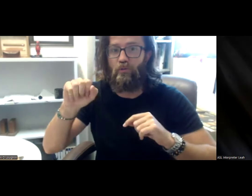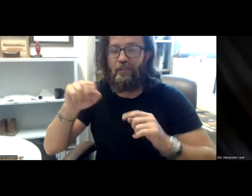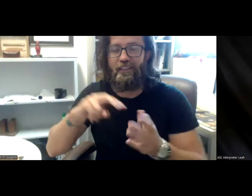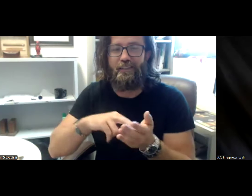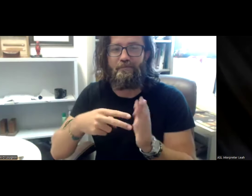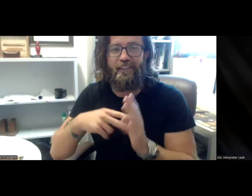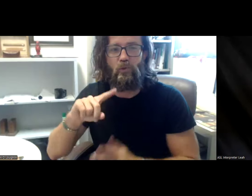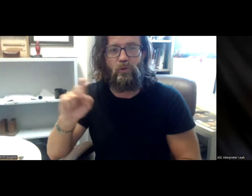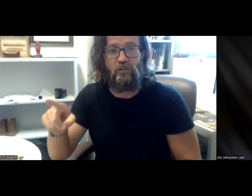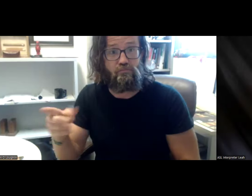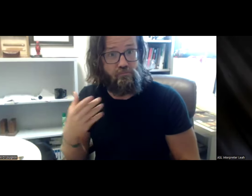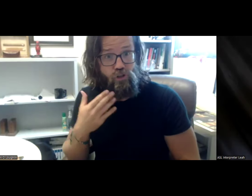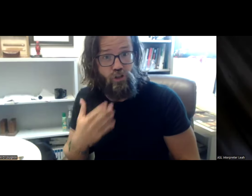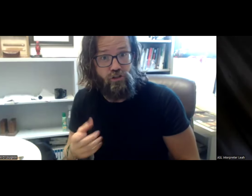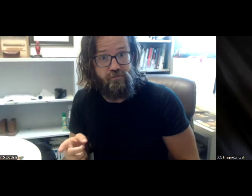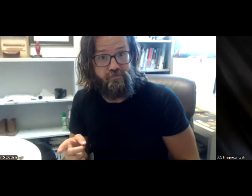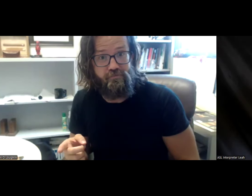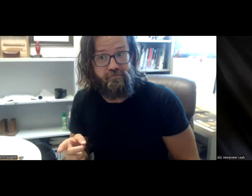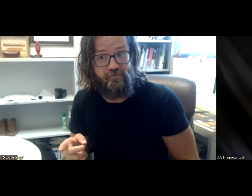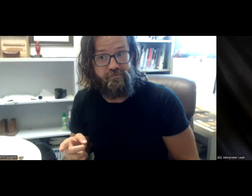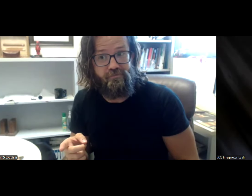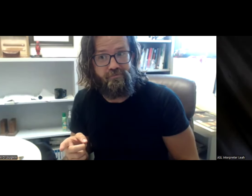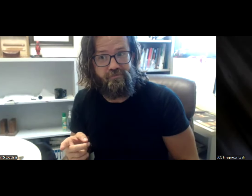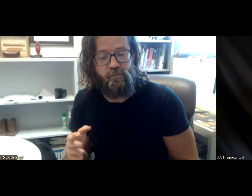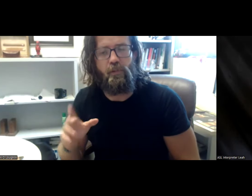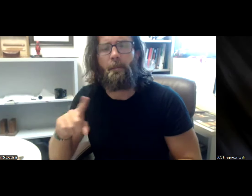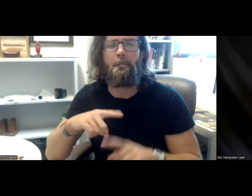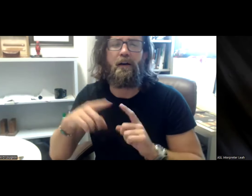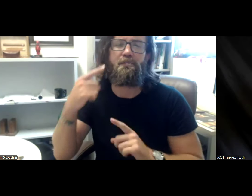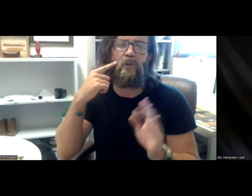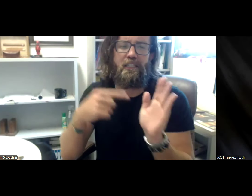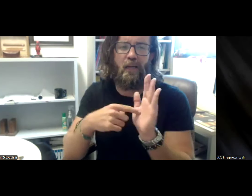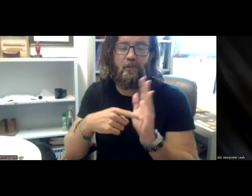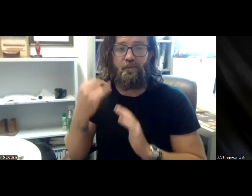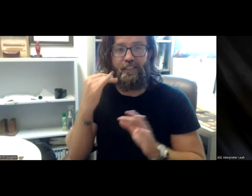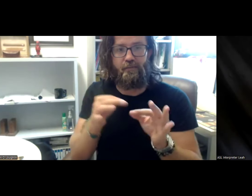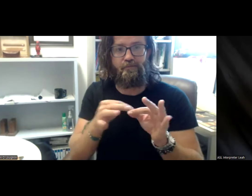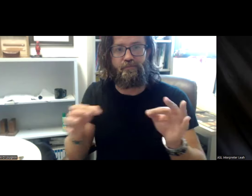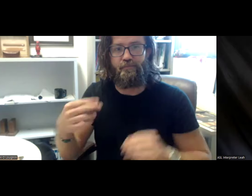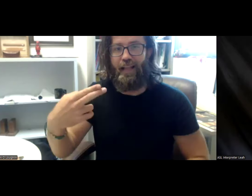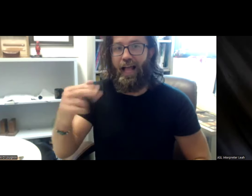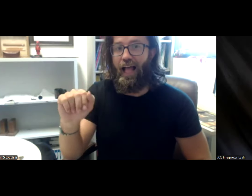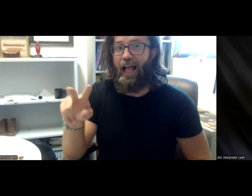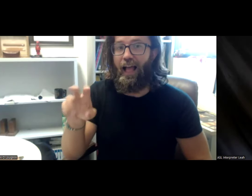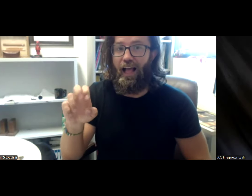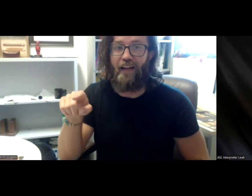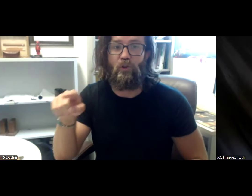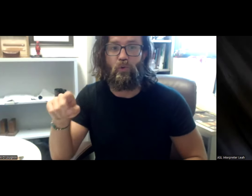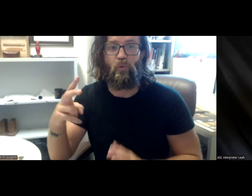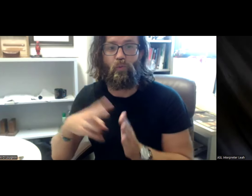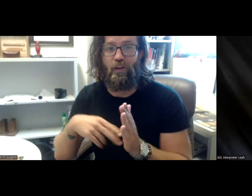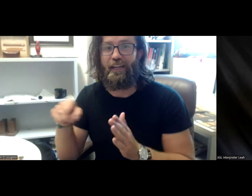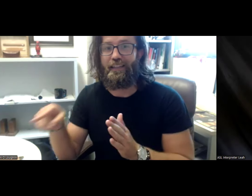up. It means it's a question. Is it good? But really, for example, so if